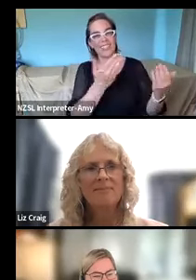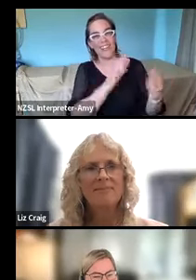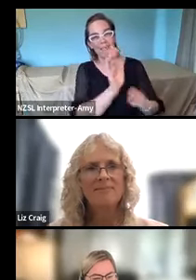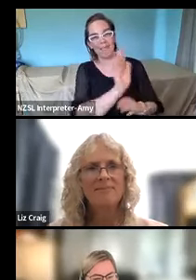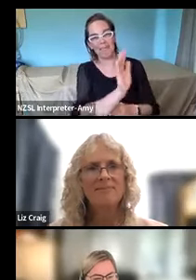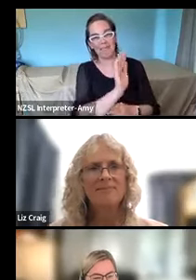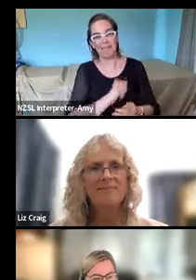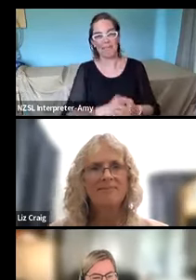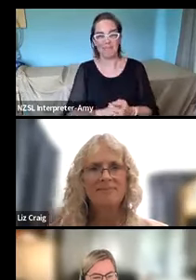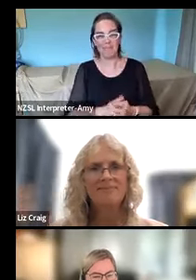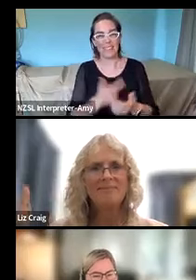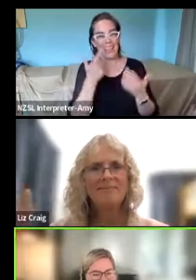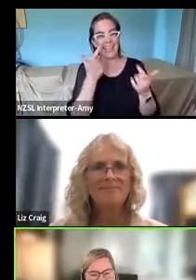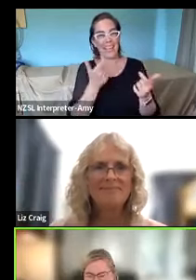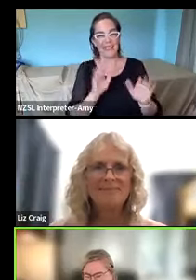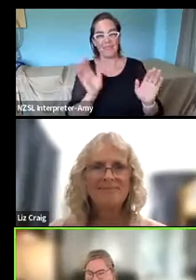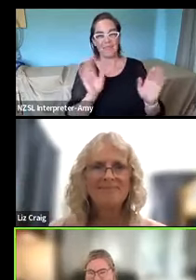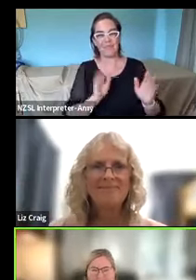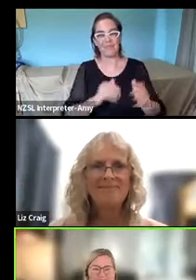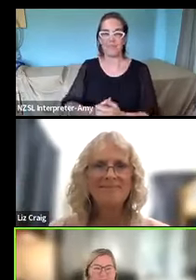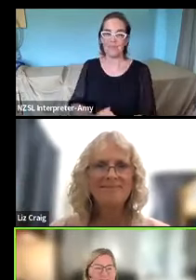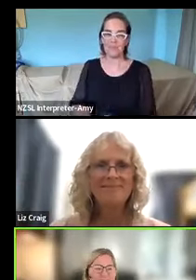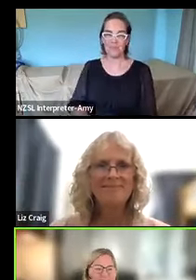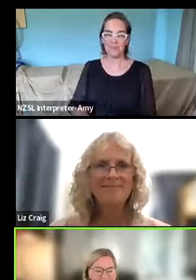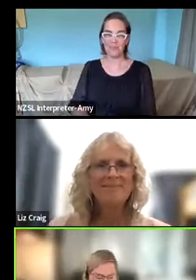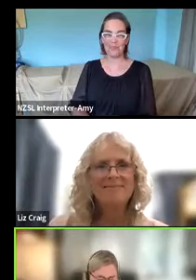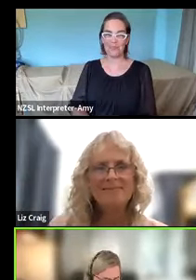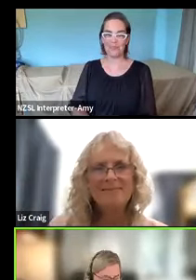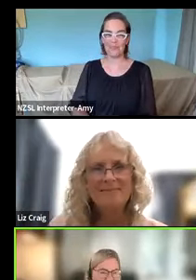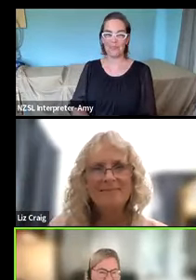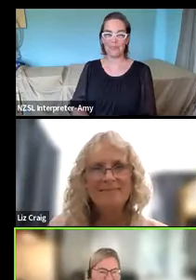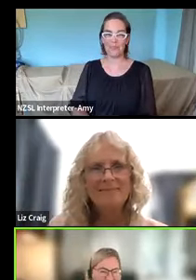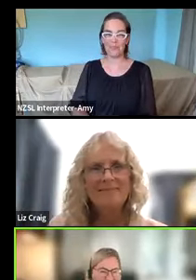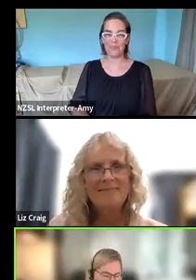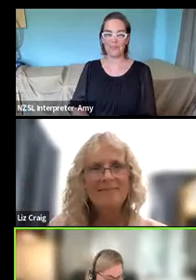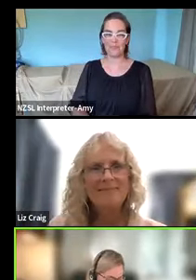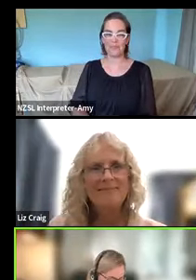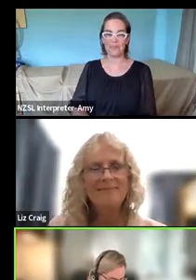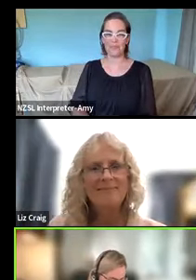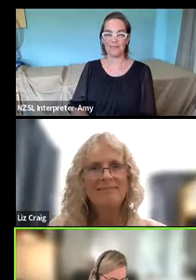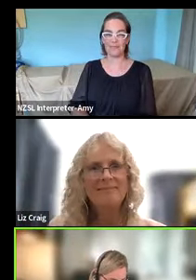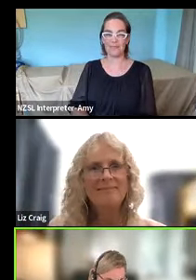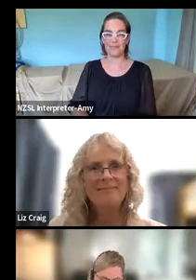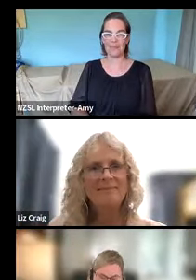day. Take care. You too. Ka kite. Bye. Bye-bye. Bye.